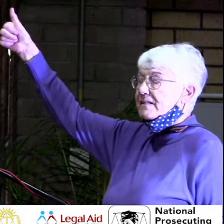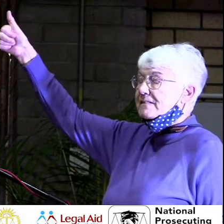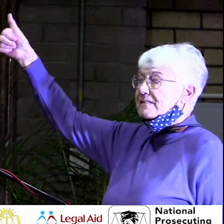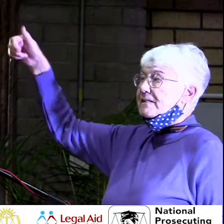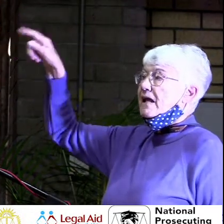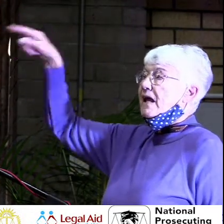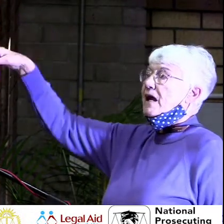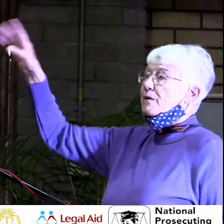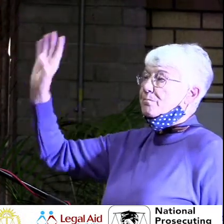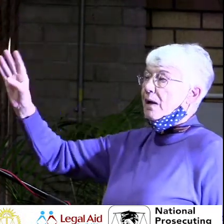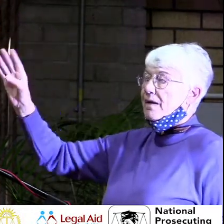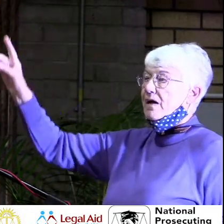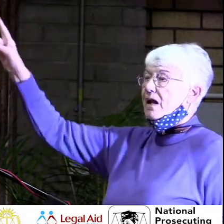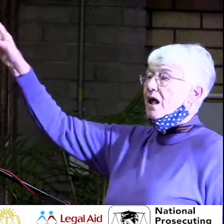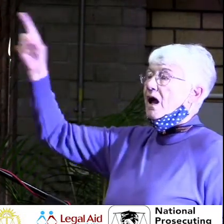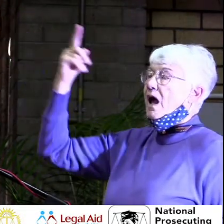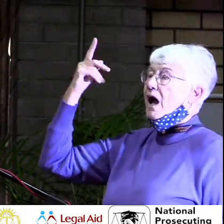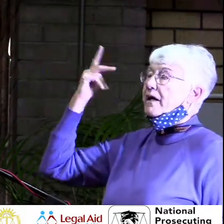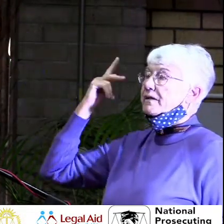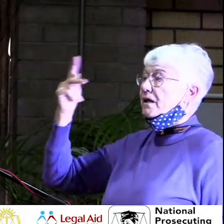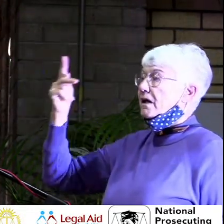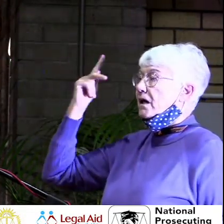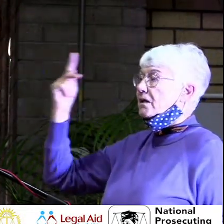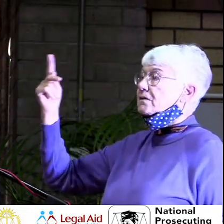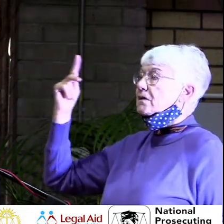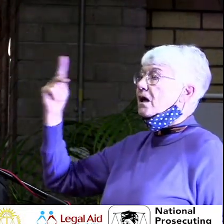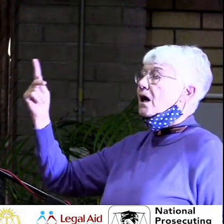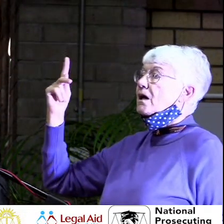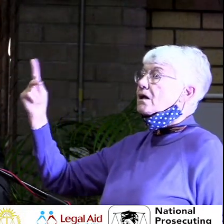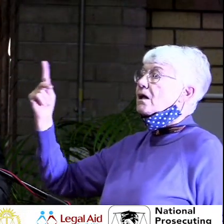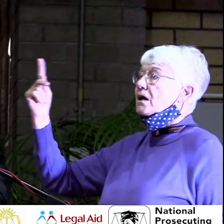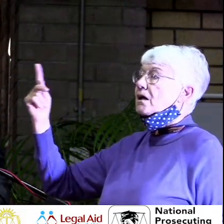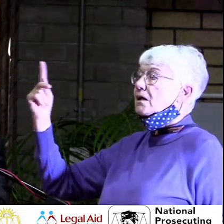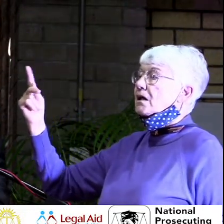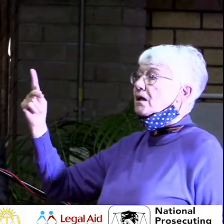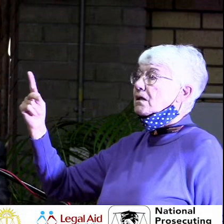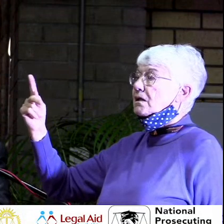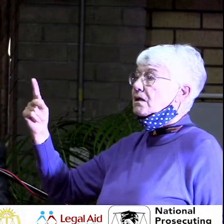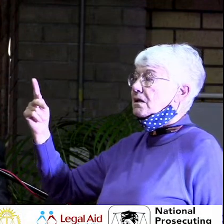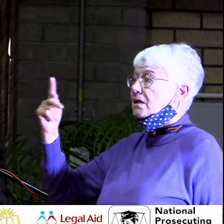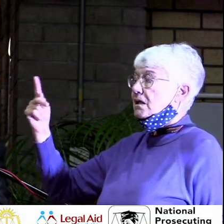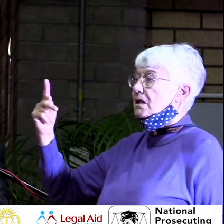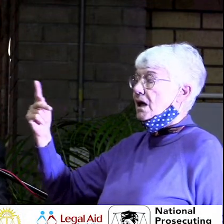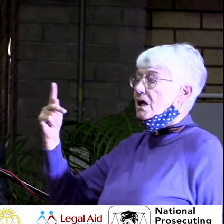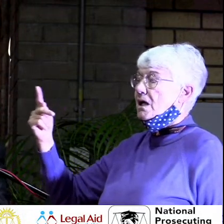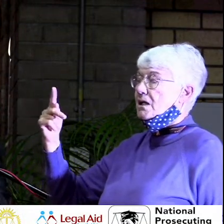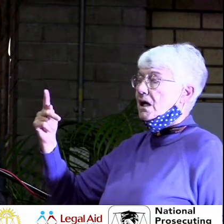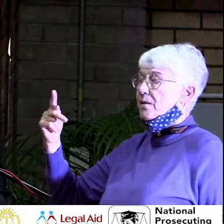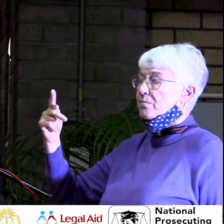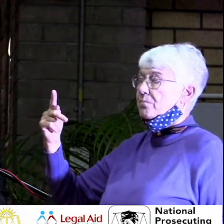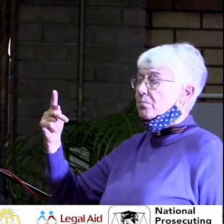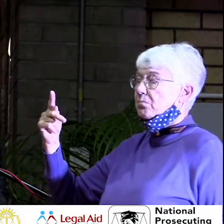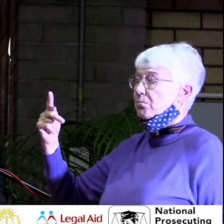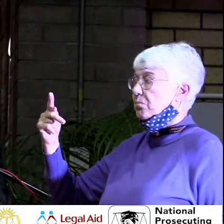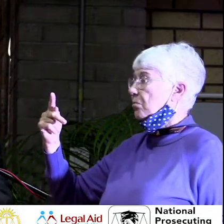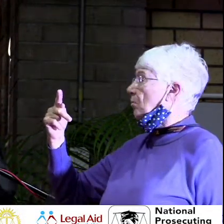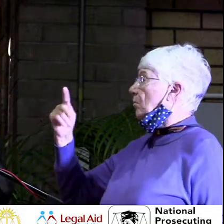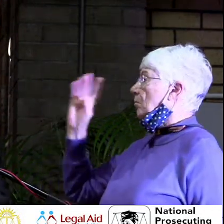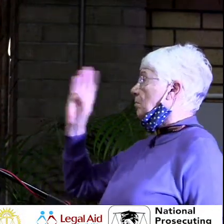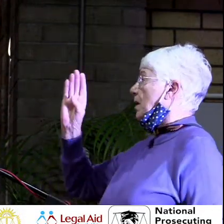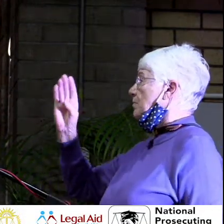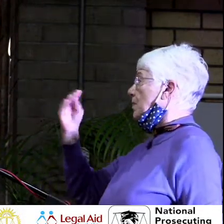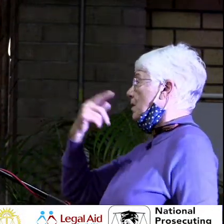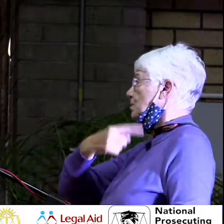So, sorry? Oh, yeah, no, I was talking about Cape Town. There's some a little bit, there's Worcester, there's Paarl, etc. But